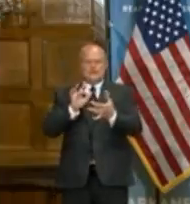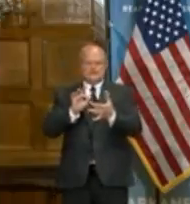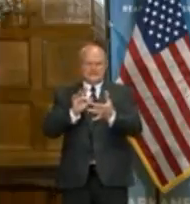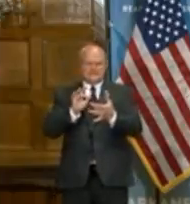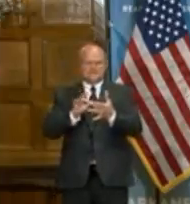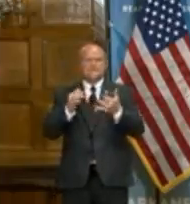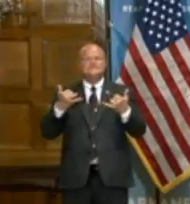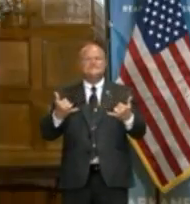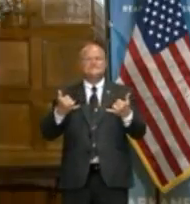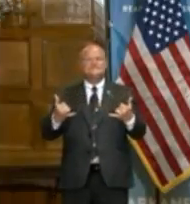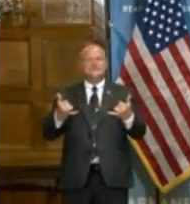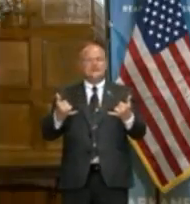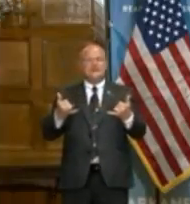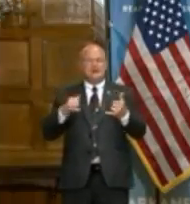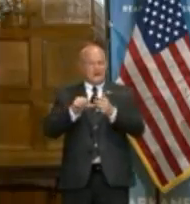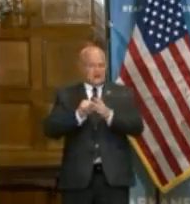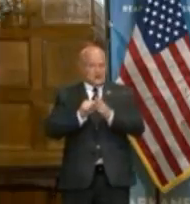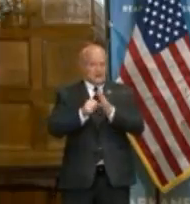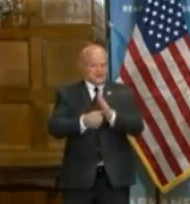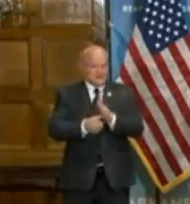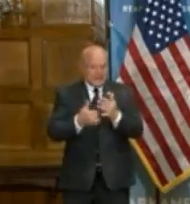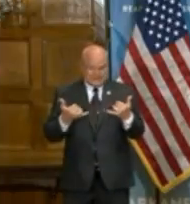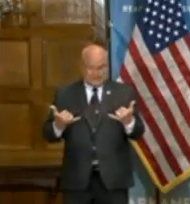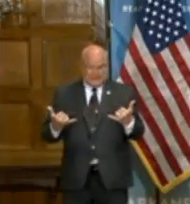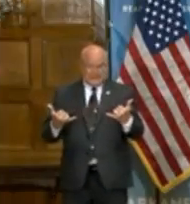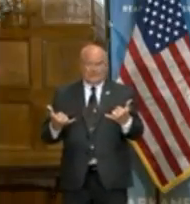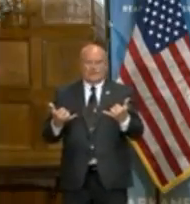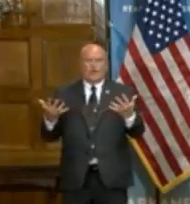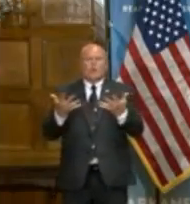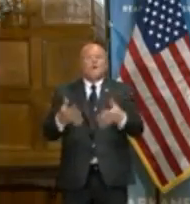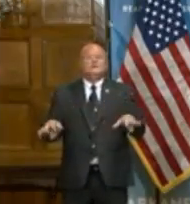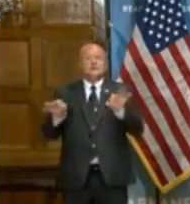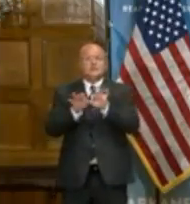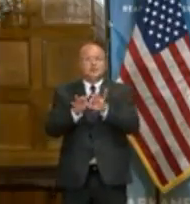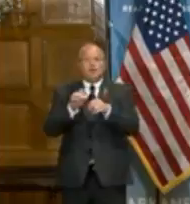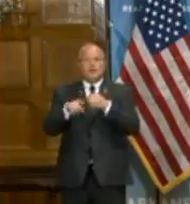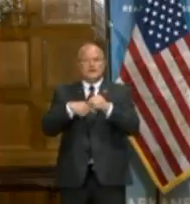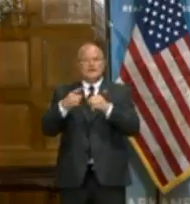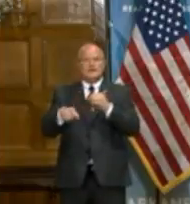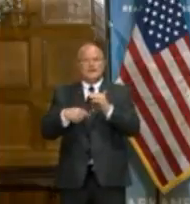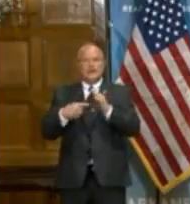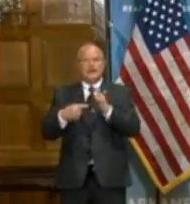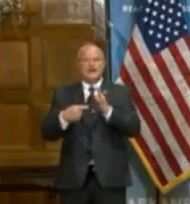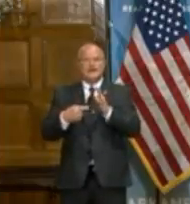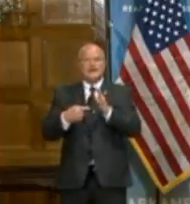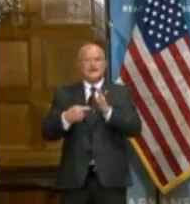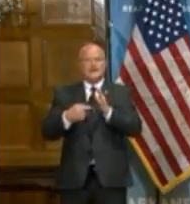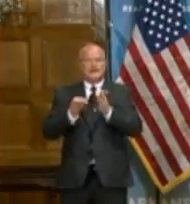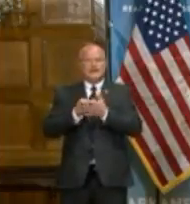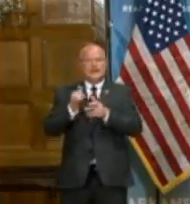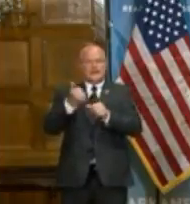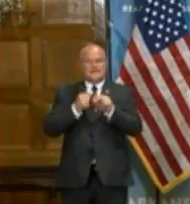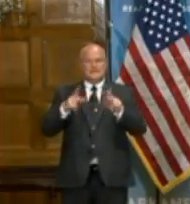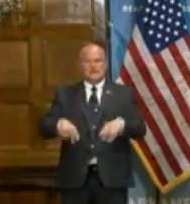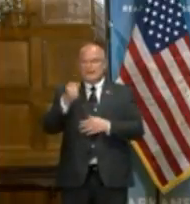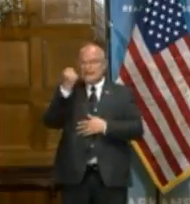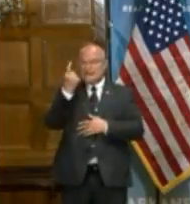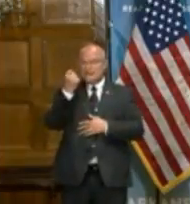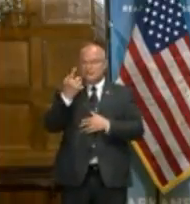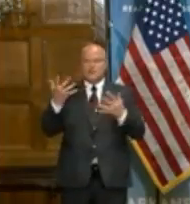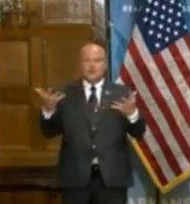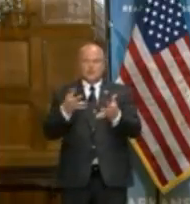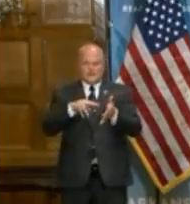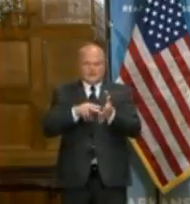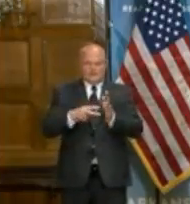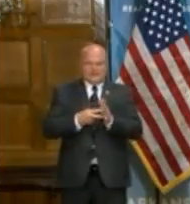contact. Now, let me emphasize right here what's important about that everybody understands